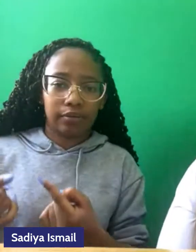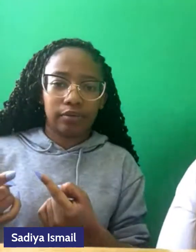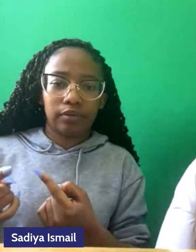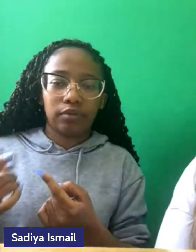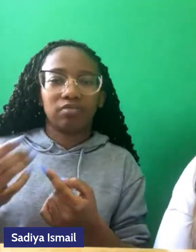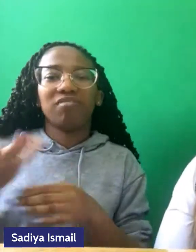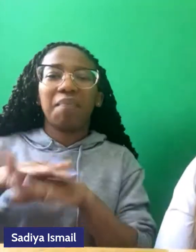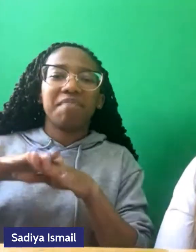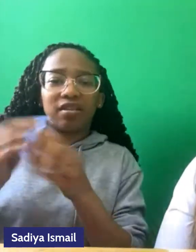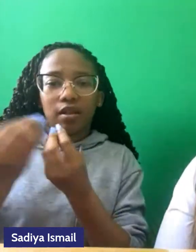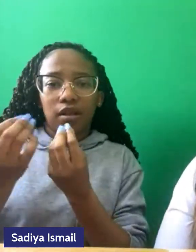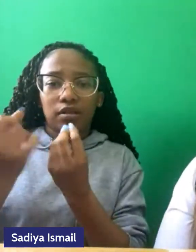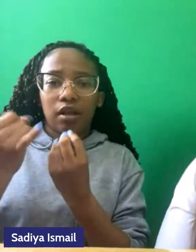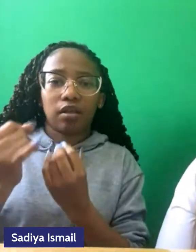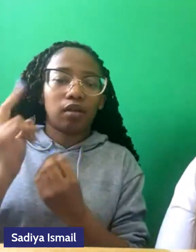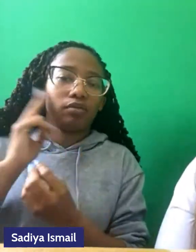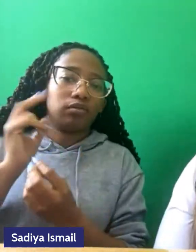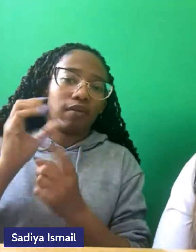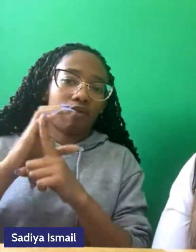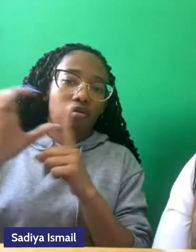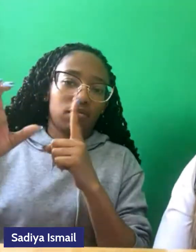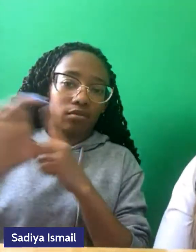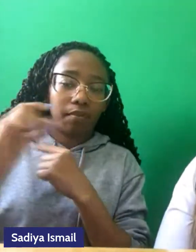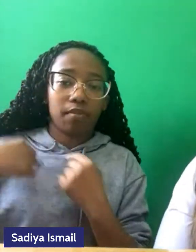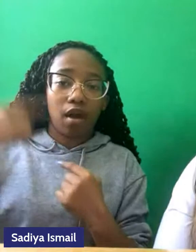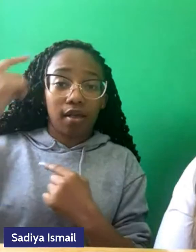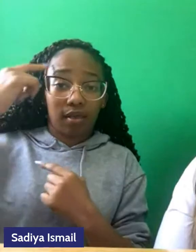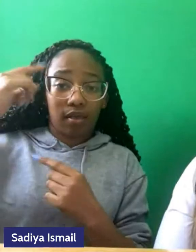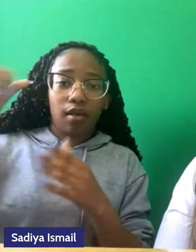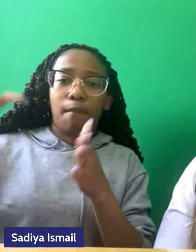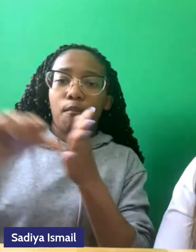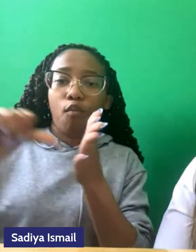like that, which is called deaf culture, which I think is